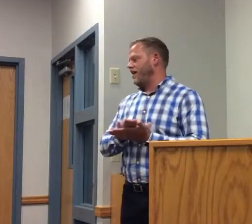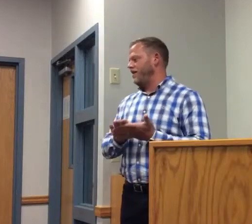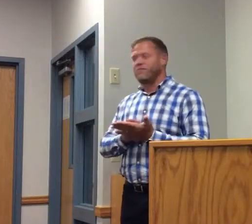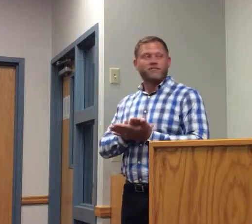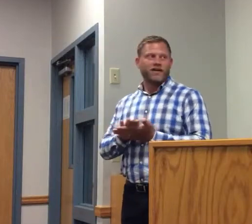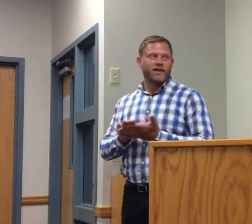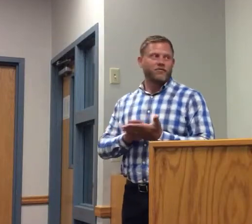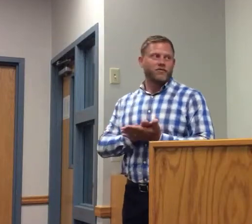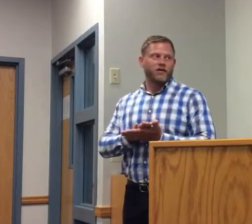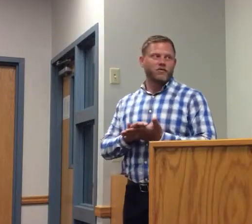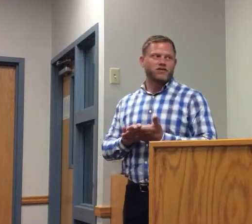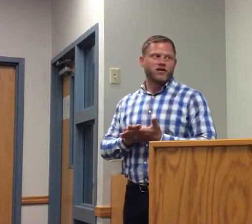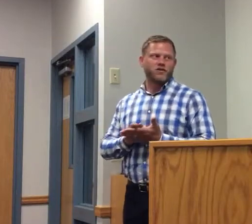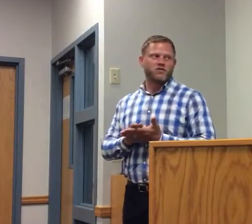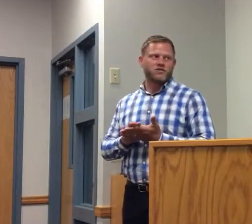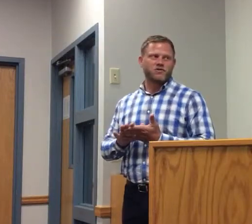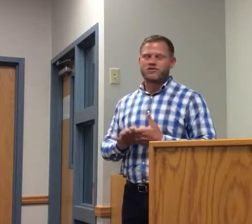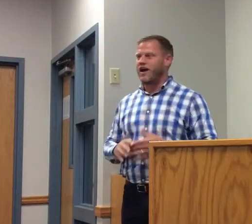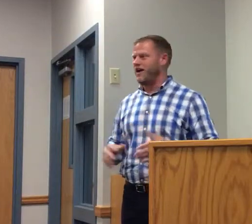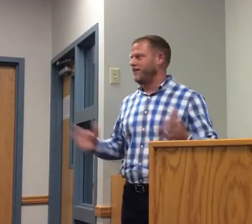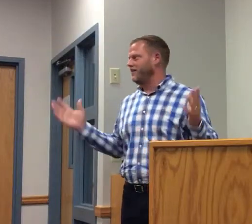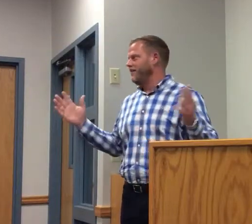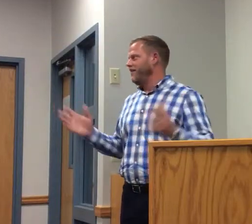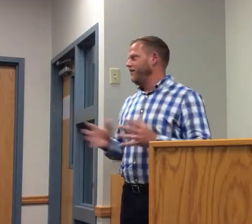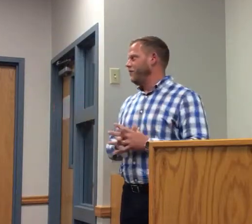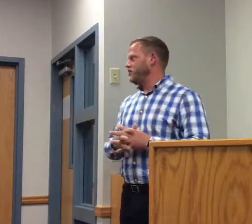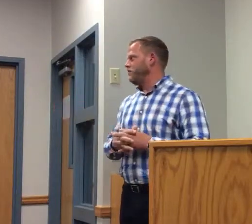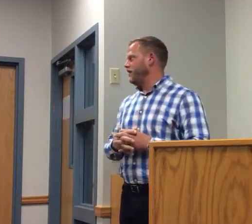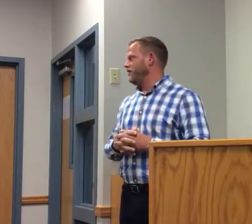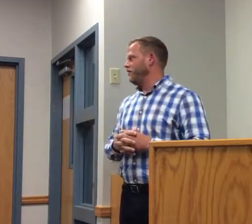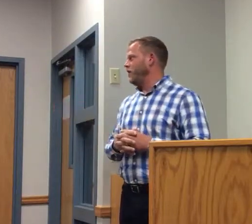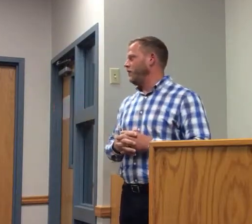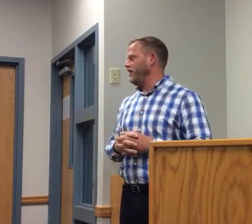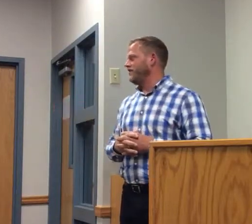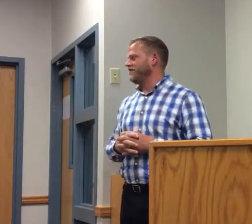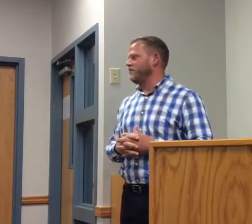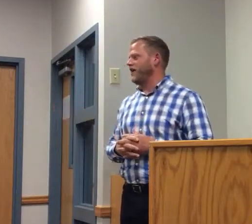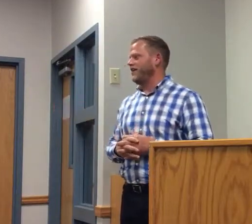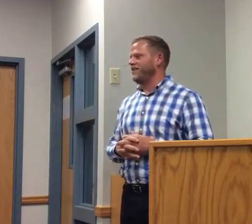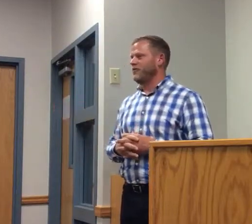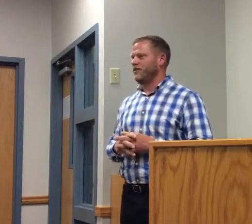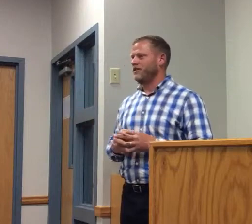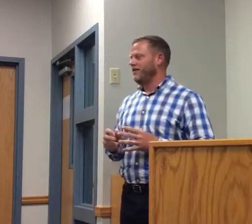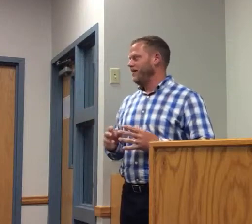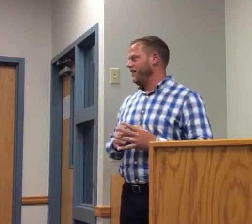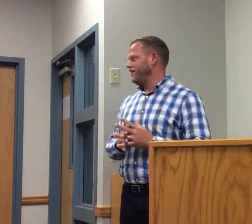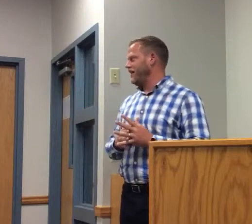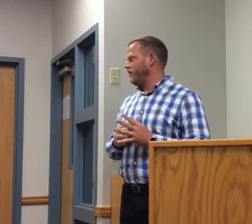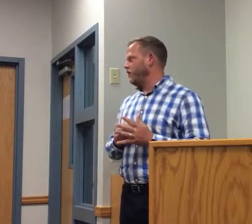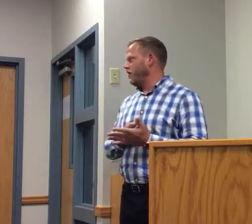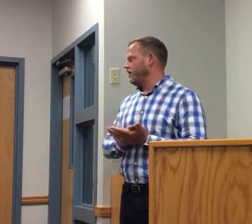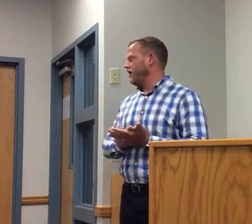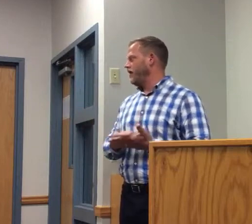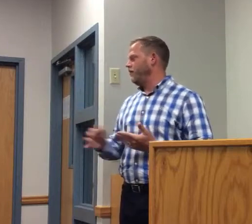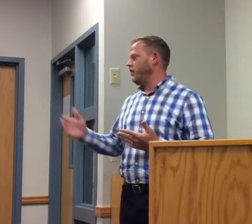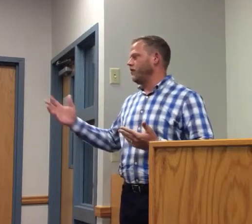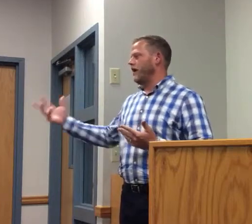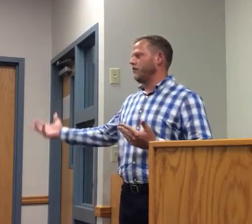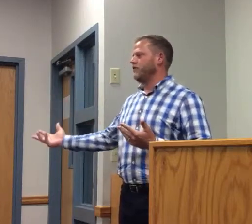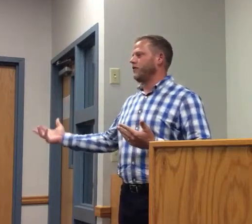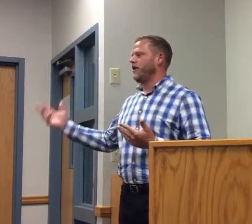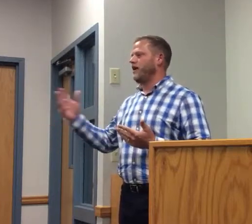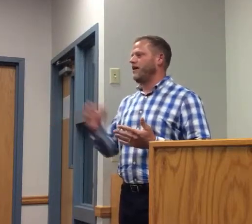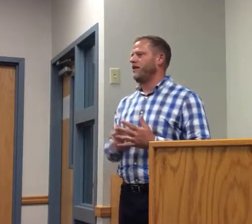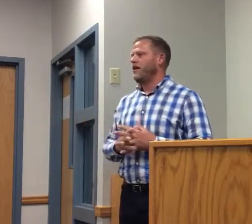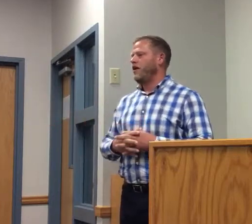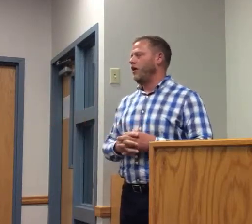year it was huge, it was giant, much bigger than what we anticipated. There were kids everywhere. We were